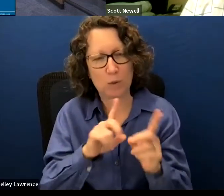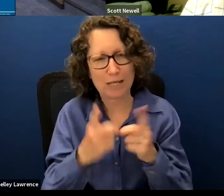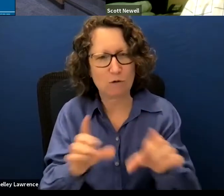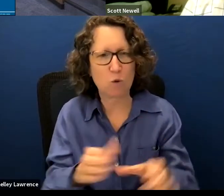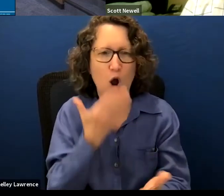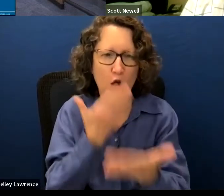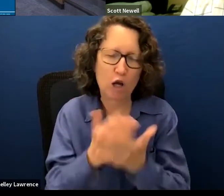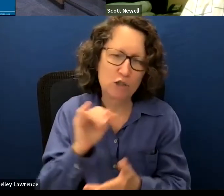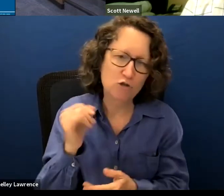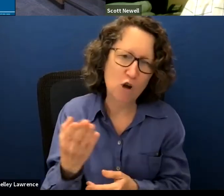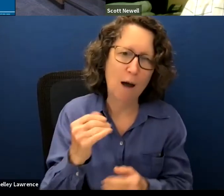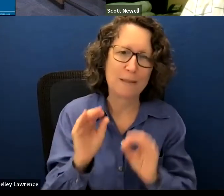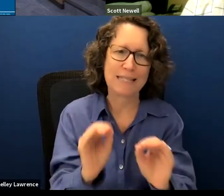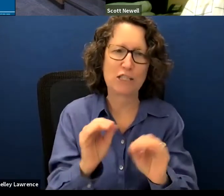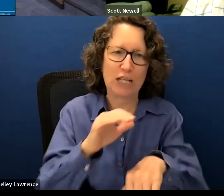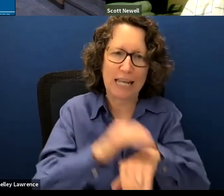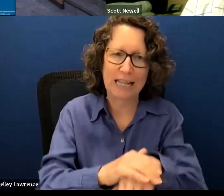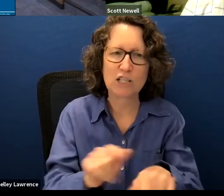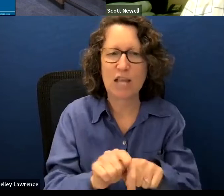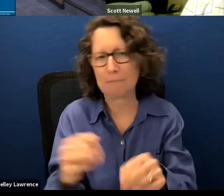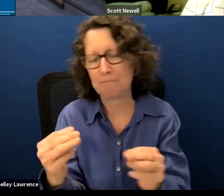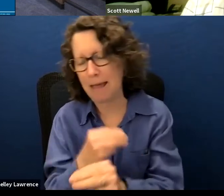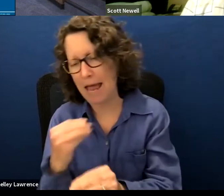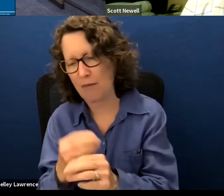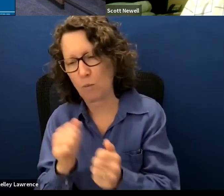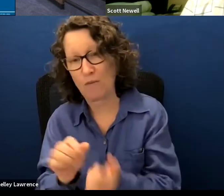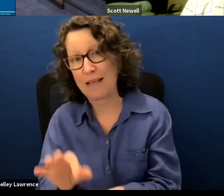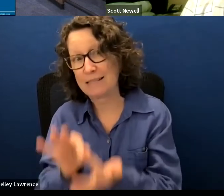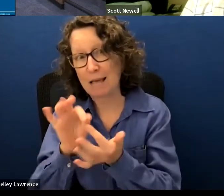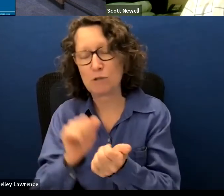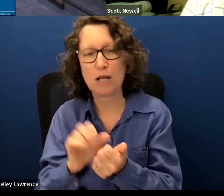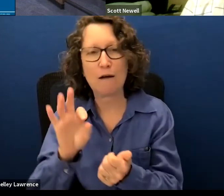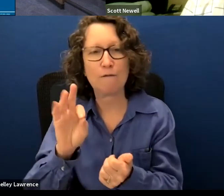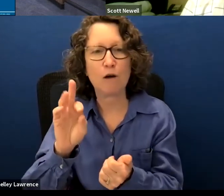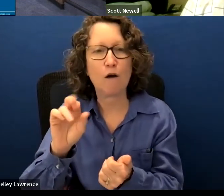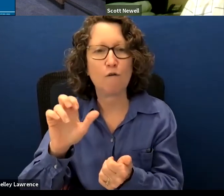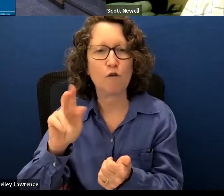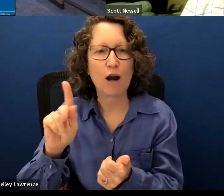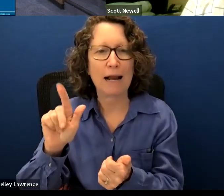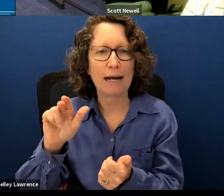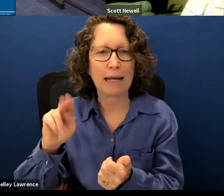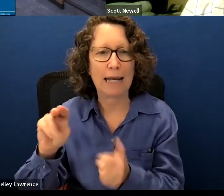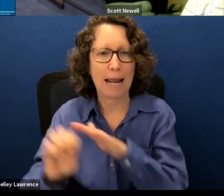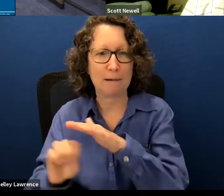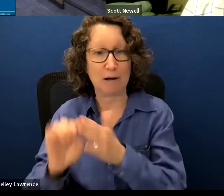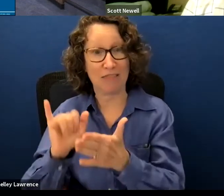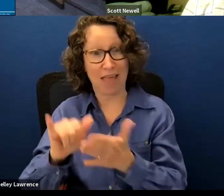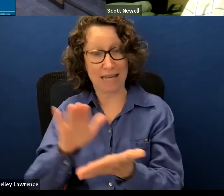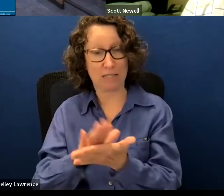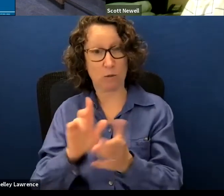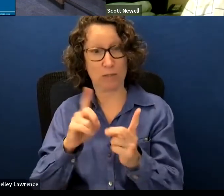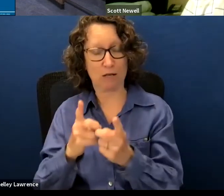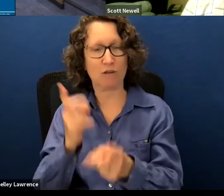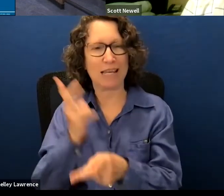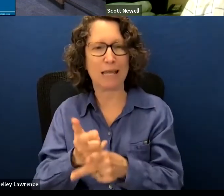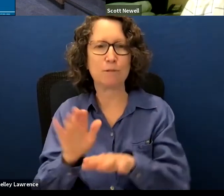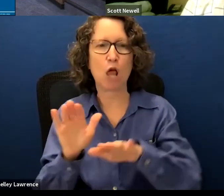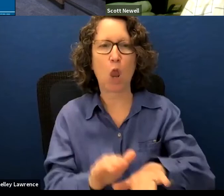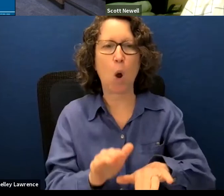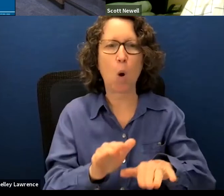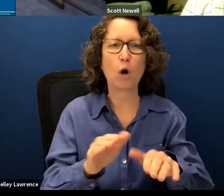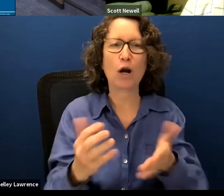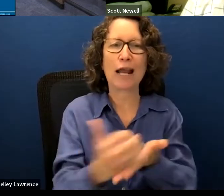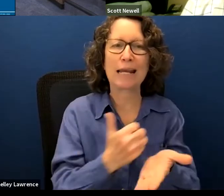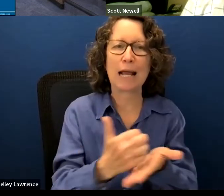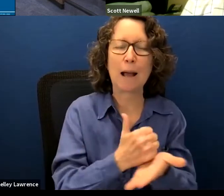do a good job teaching English and math, with the exception of Franklin Elementary. This district keeps lower income